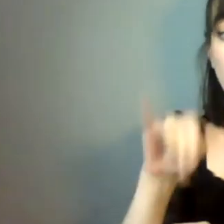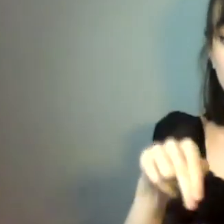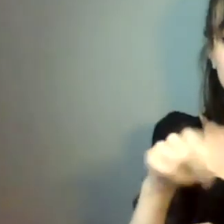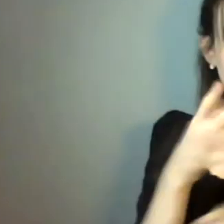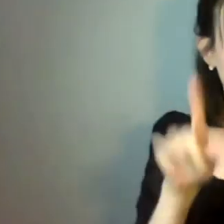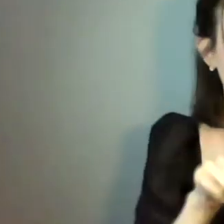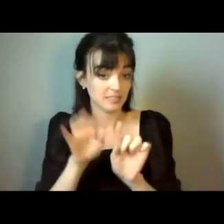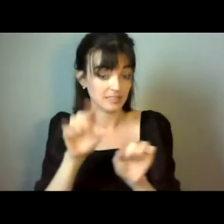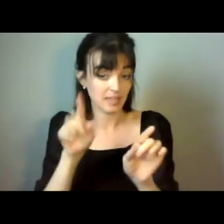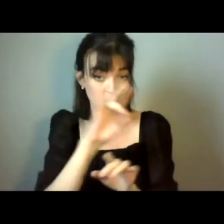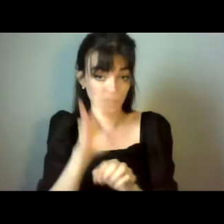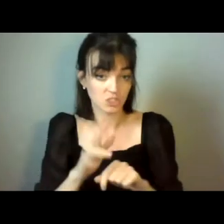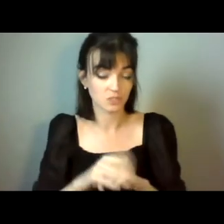question?